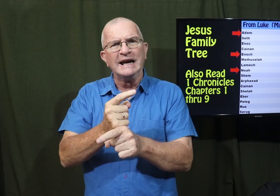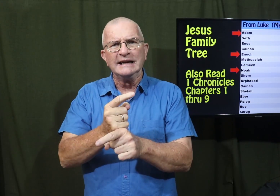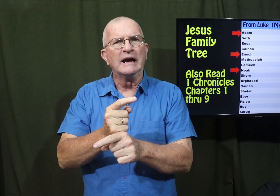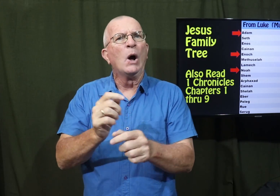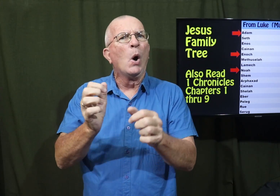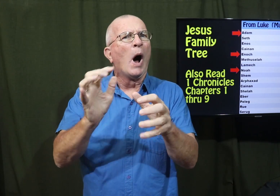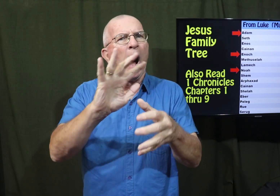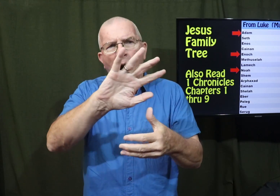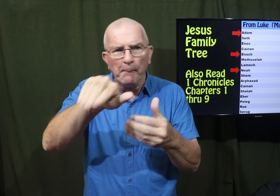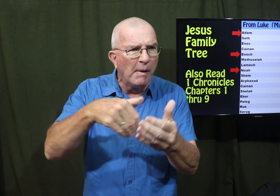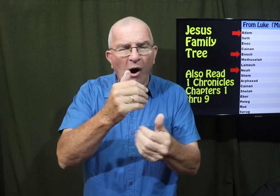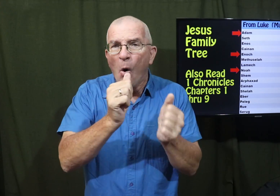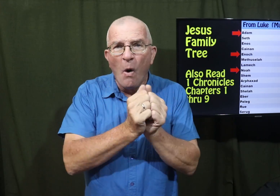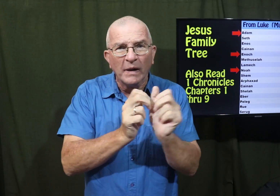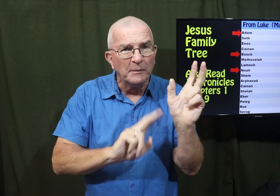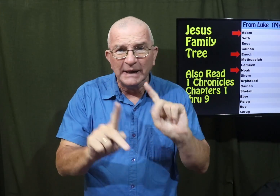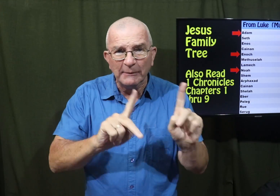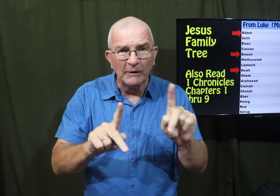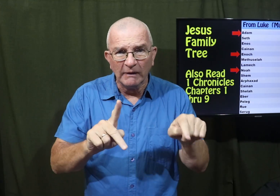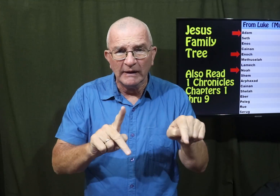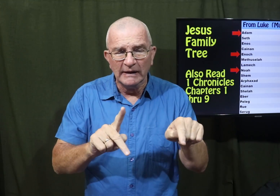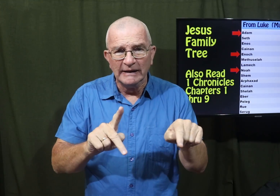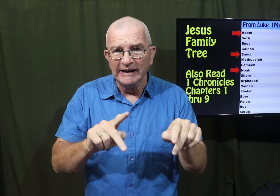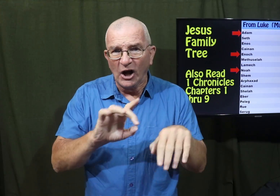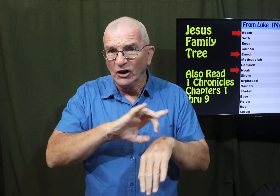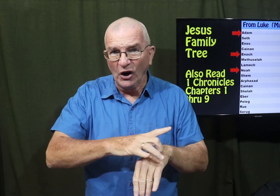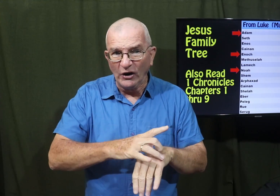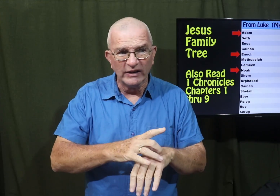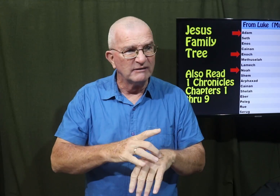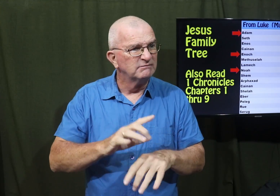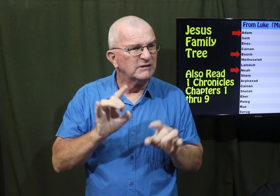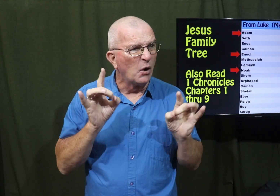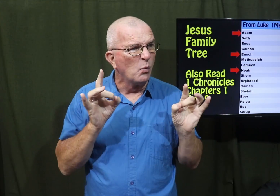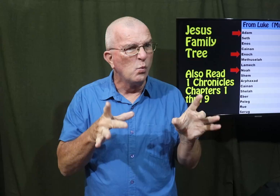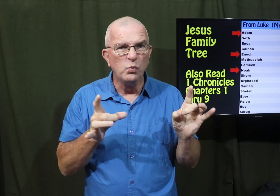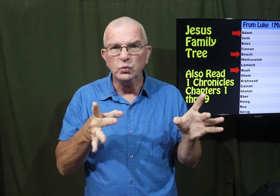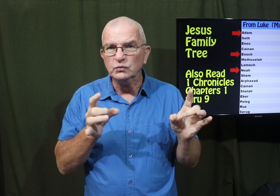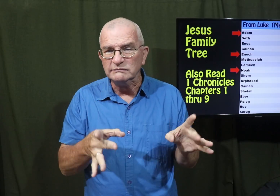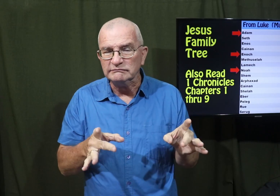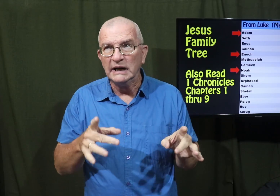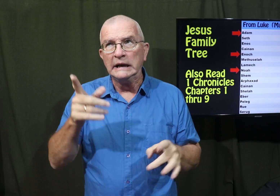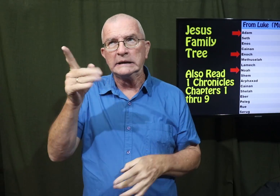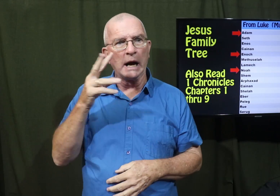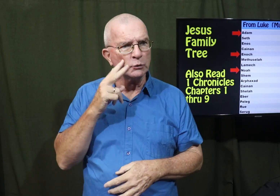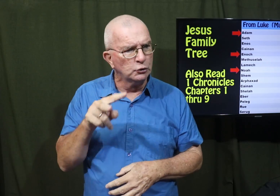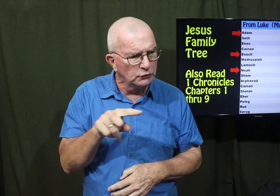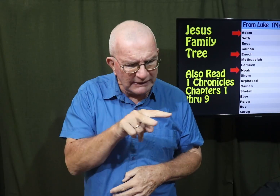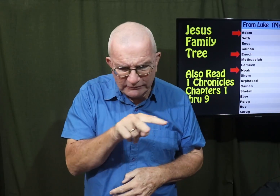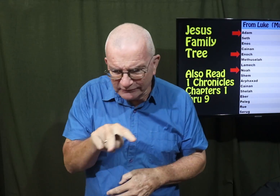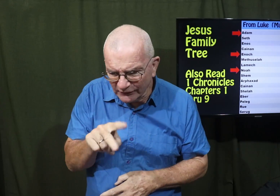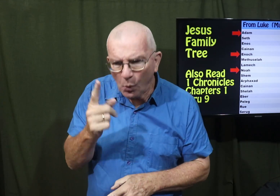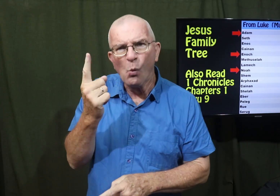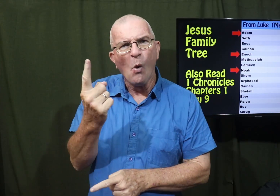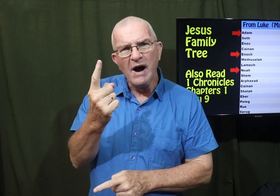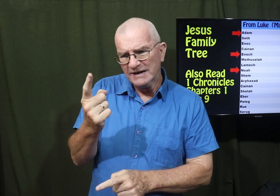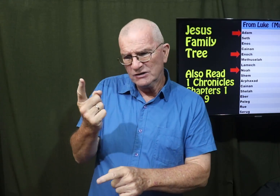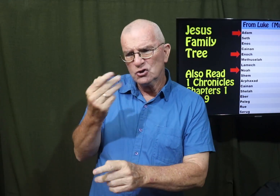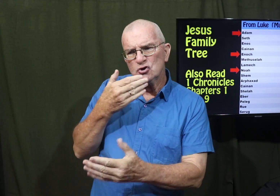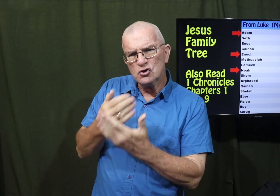He was found right among all the people on the earth. They were very wicked and God was looking around and he found one